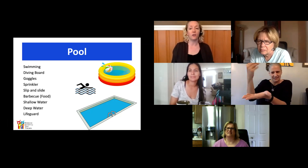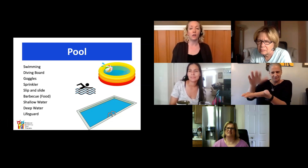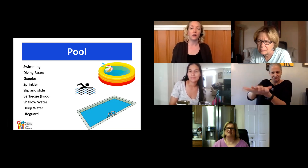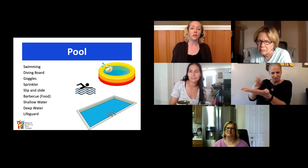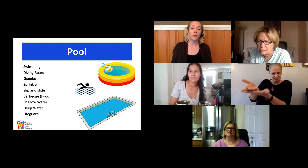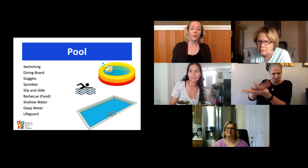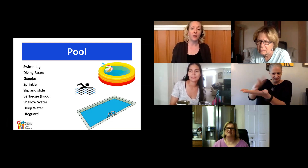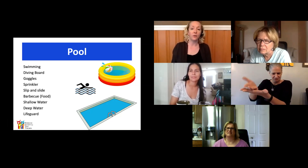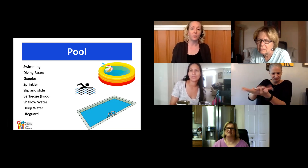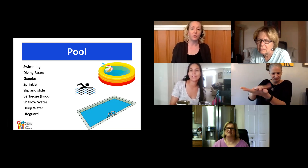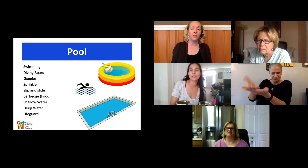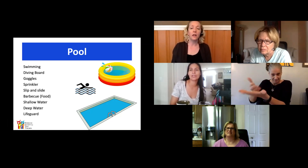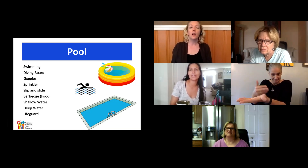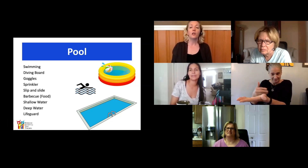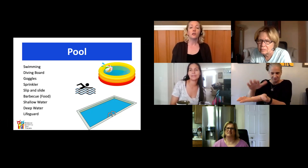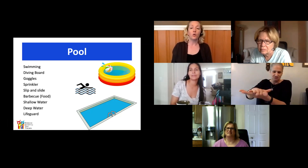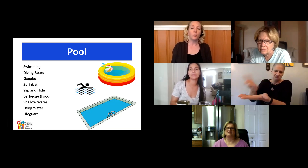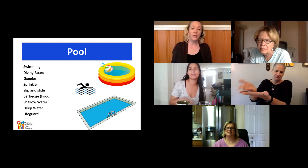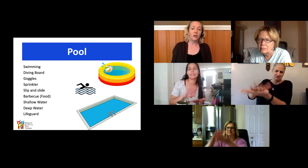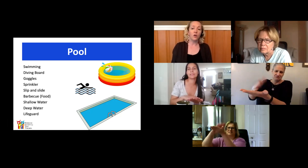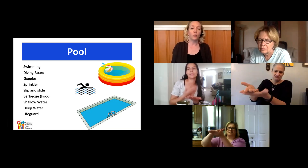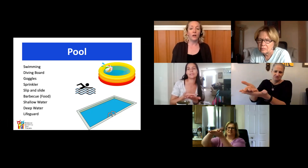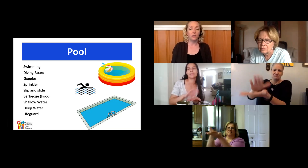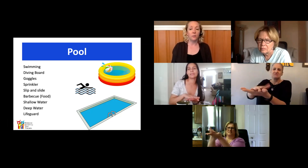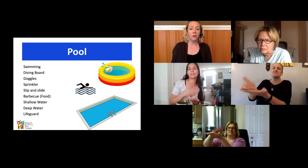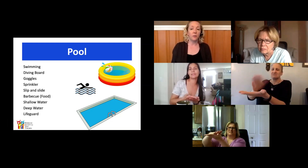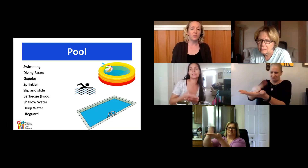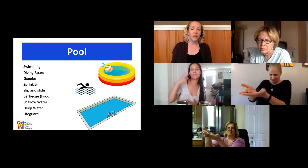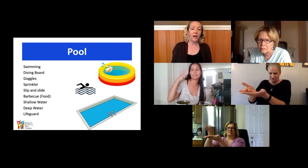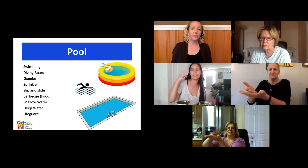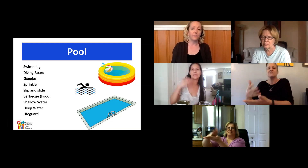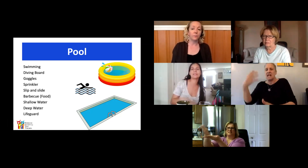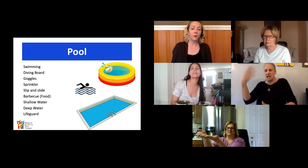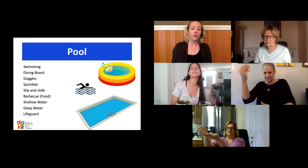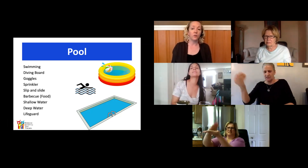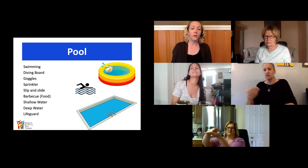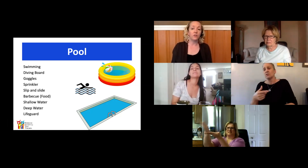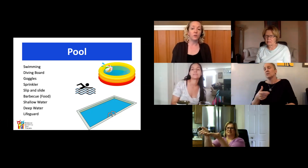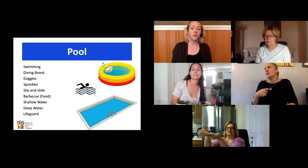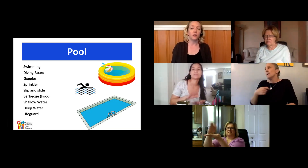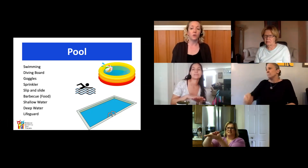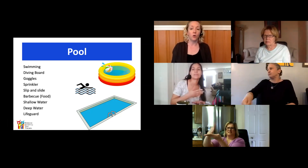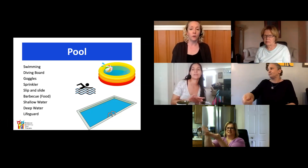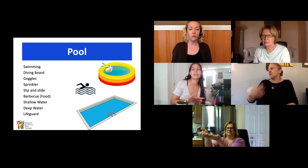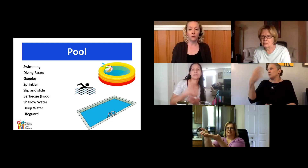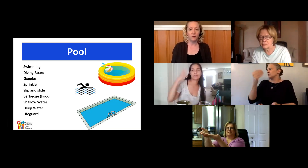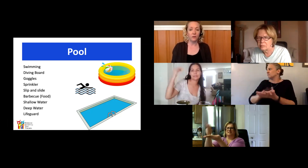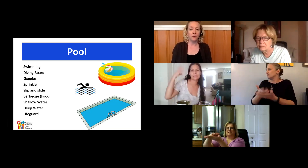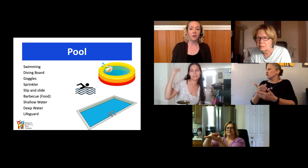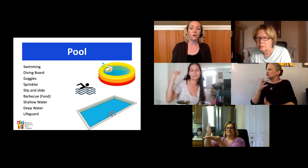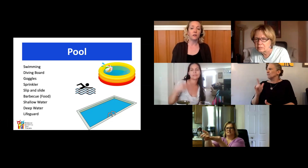So depending on what ends up coming to that, another way to do it that you know isn't going to be offensive to anyone is like this: cooking